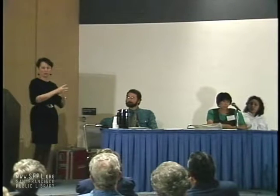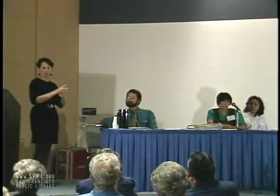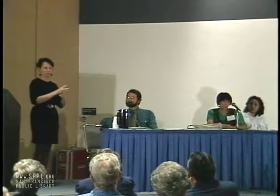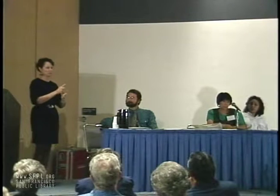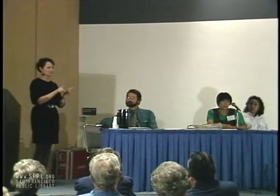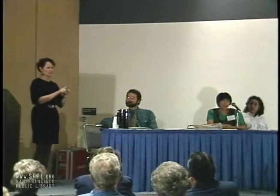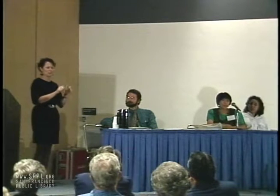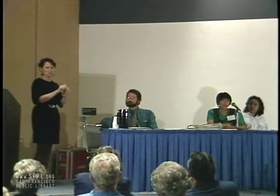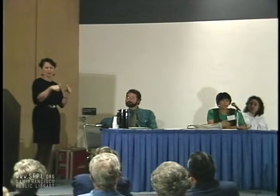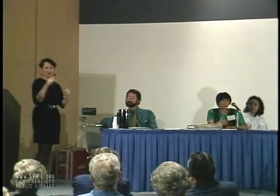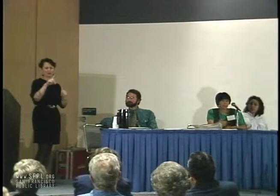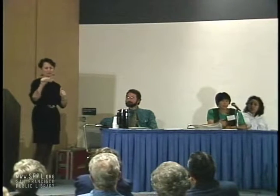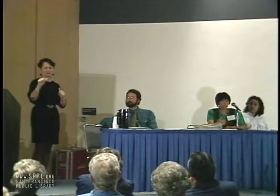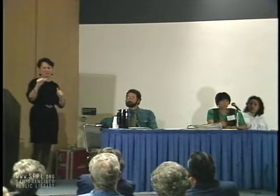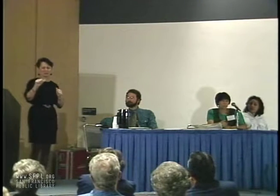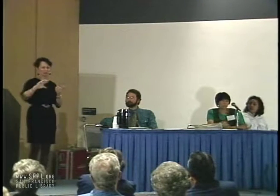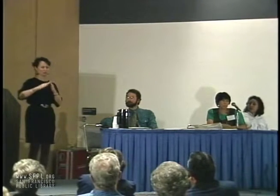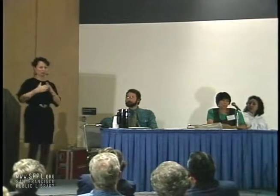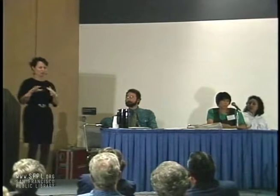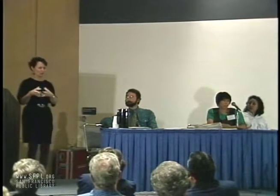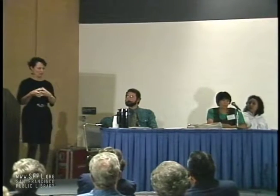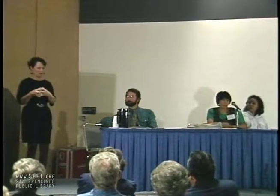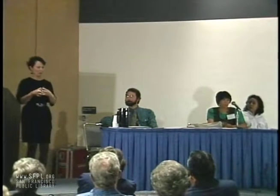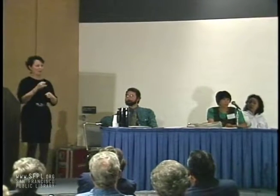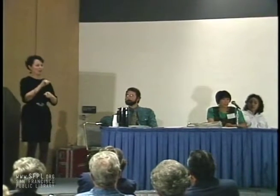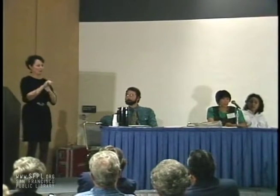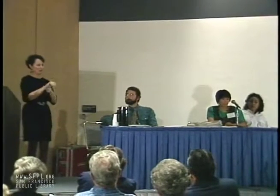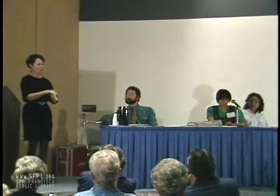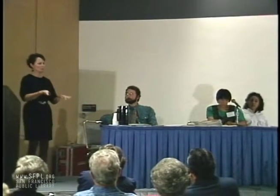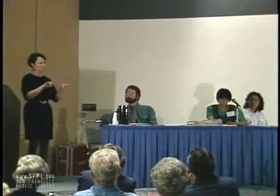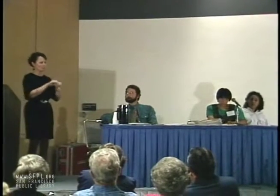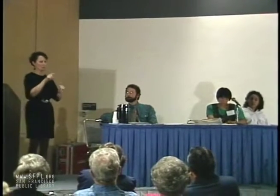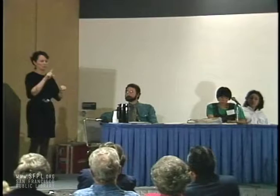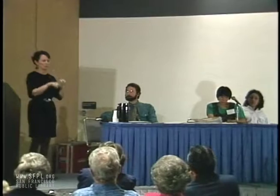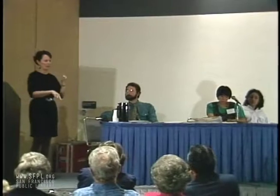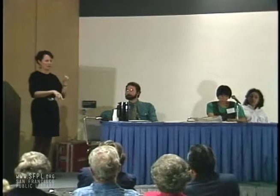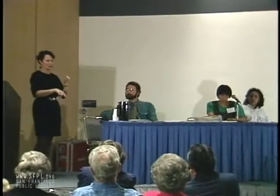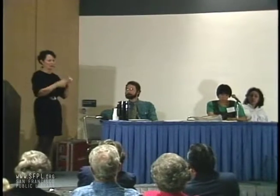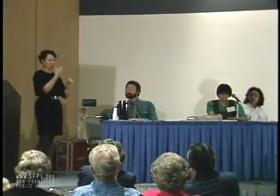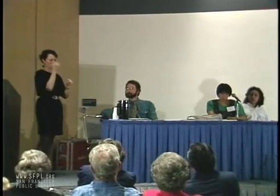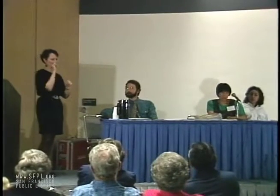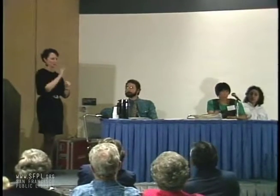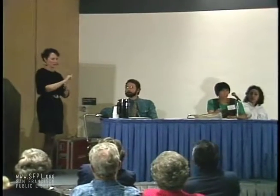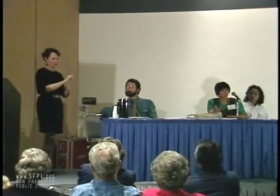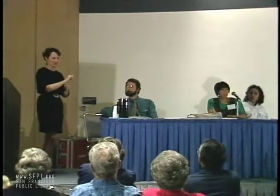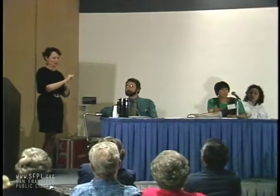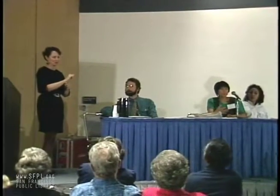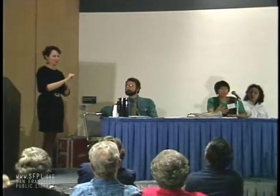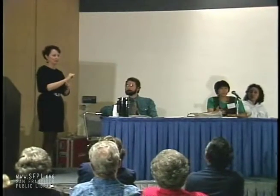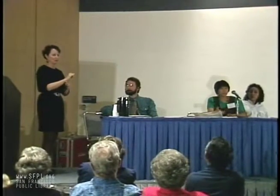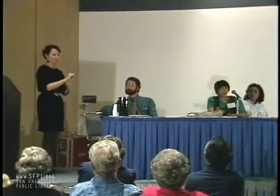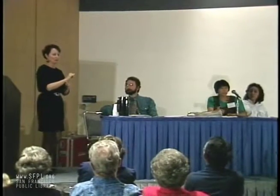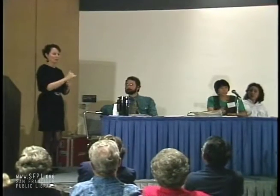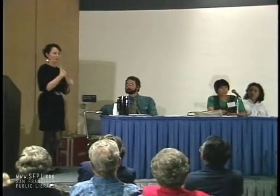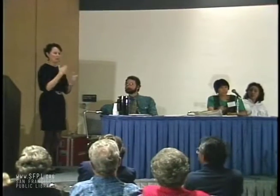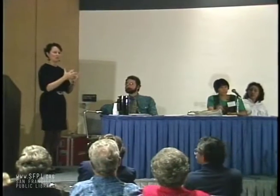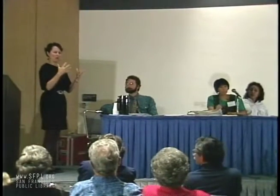community. And that's a really important fact that we can't forget. There is much cultural conflict, and if you can